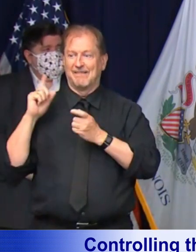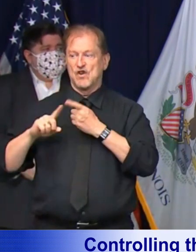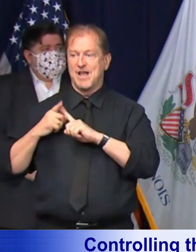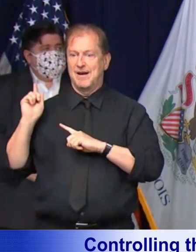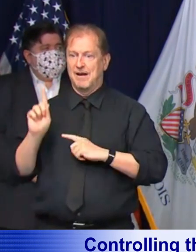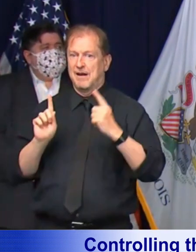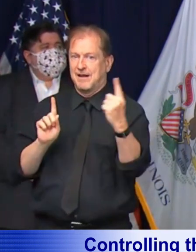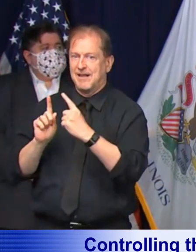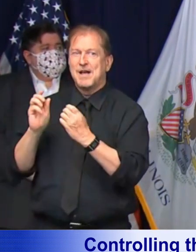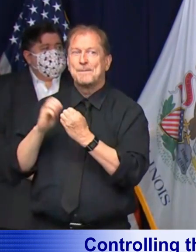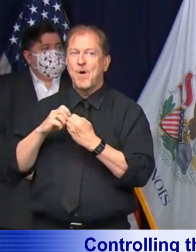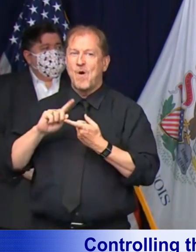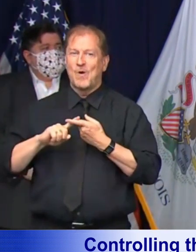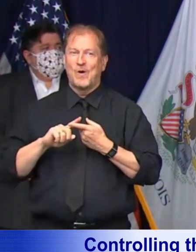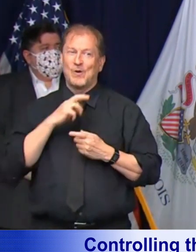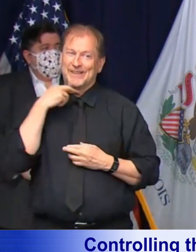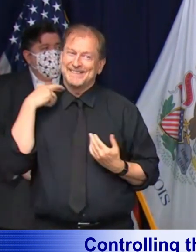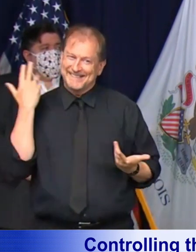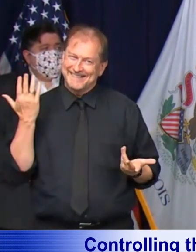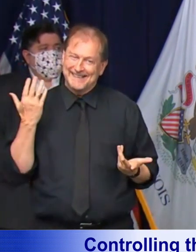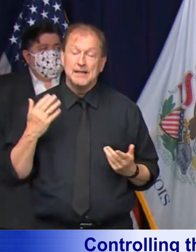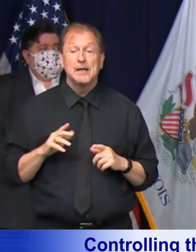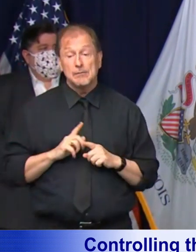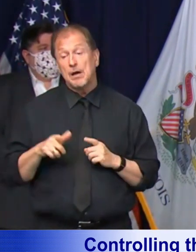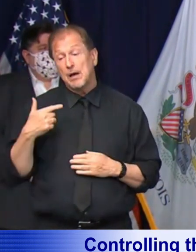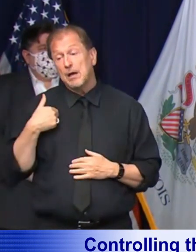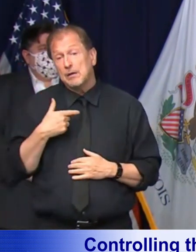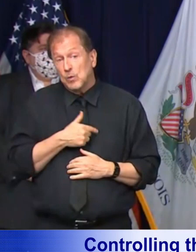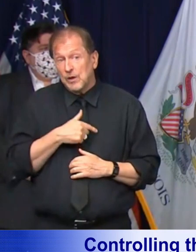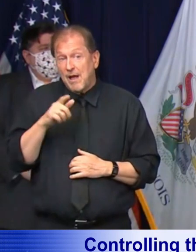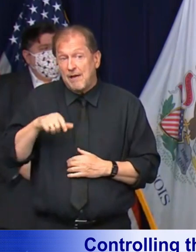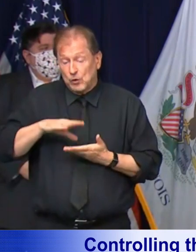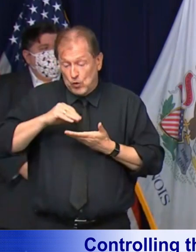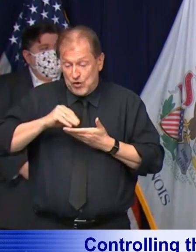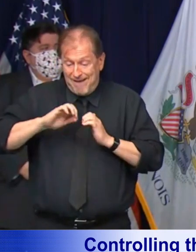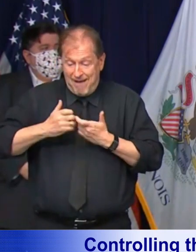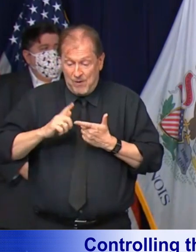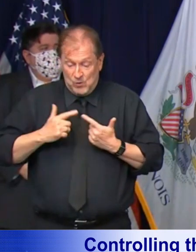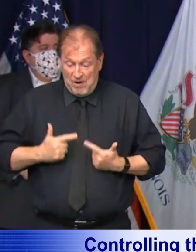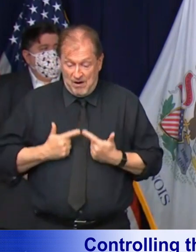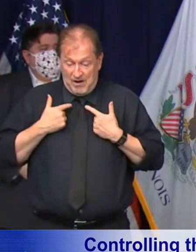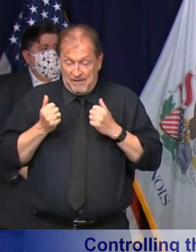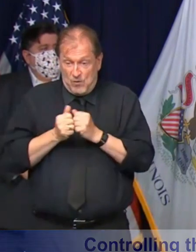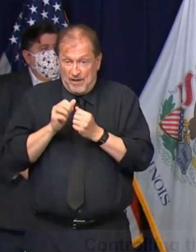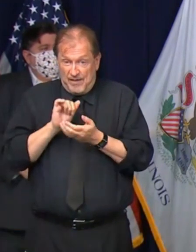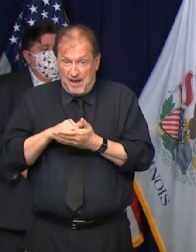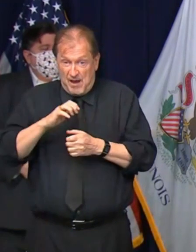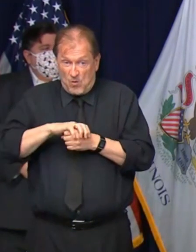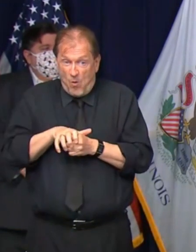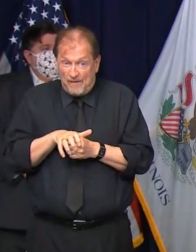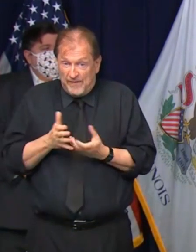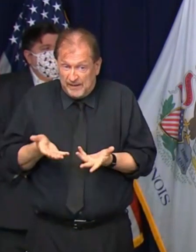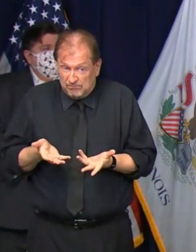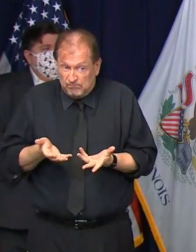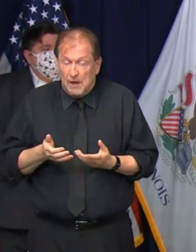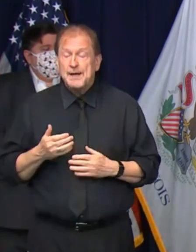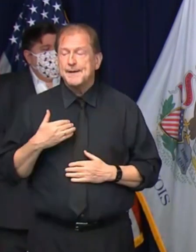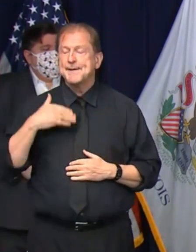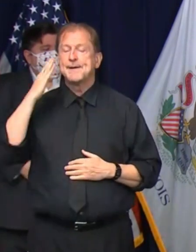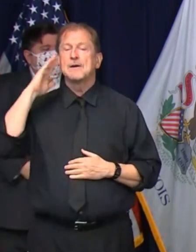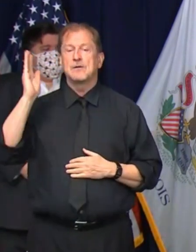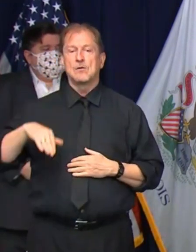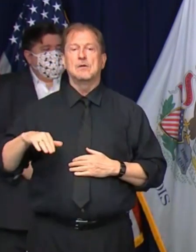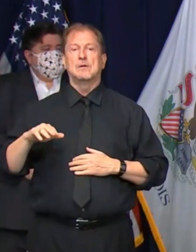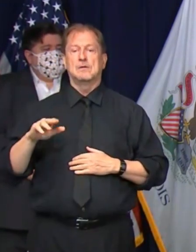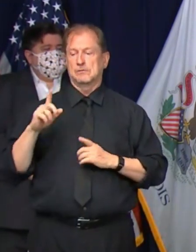learn to coexist with COVID. And so, I know that people have, done a really good